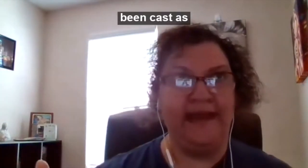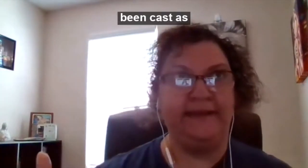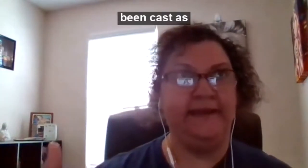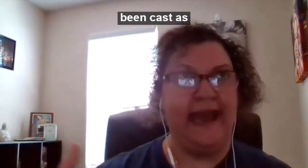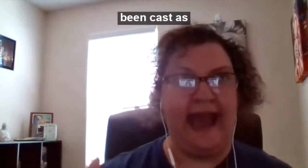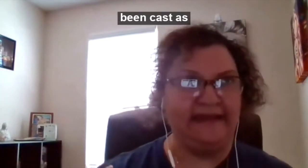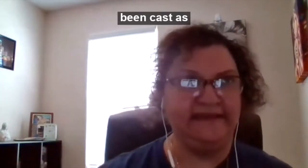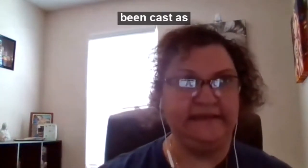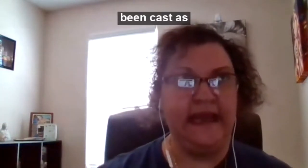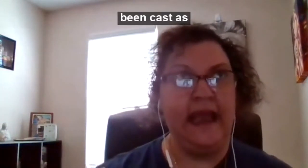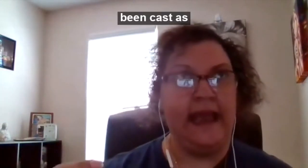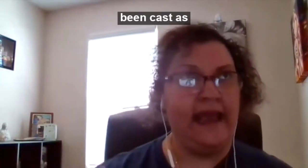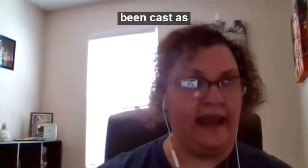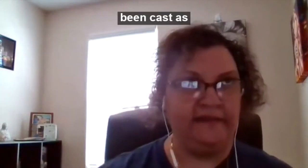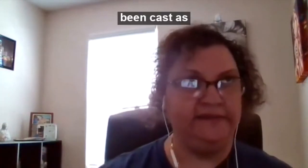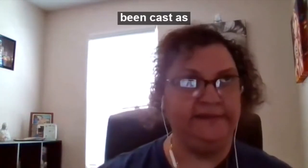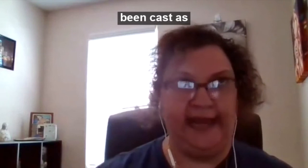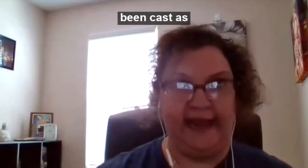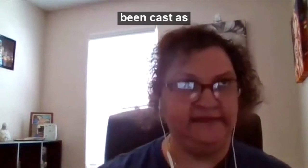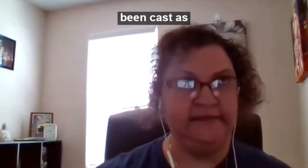been cast as just